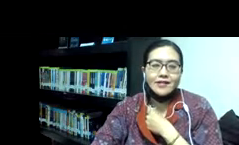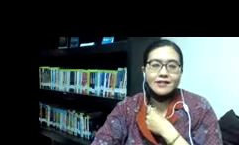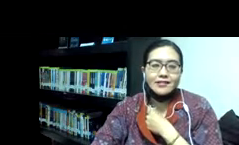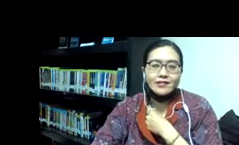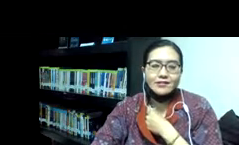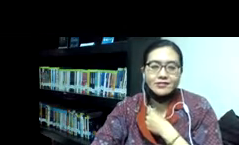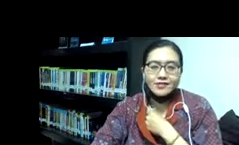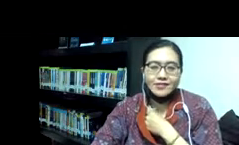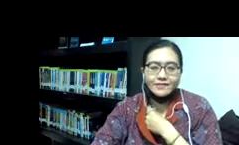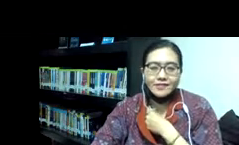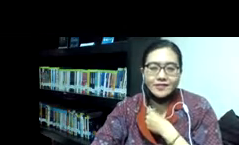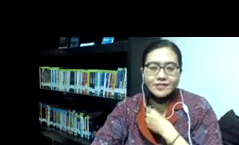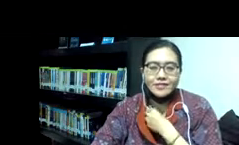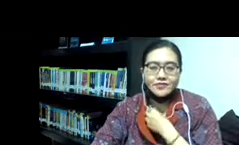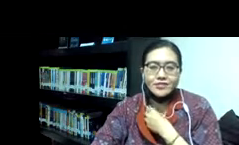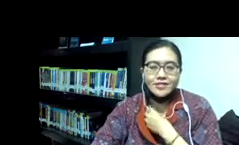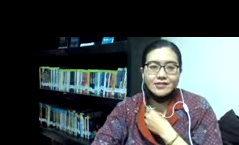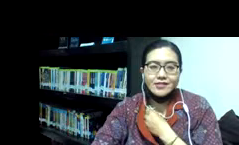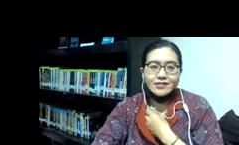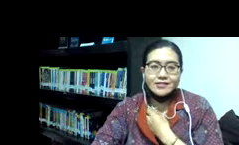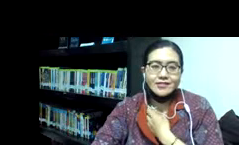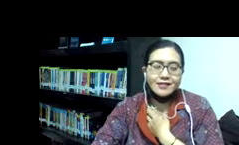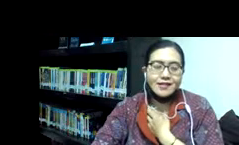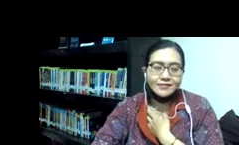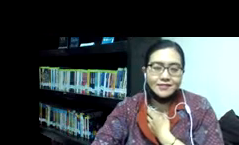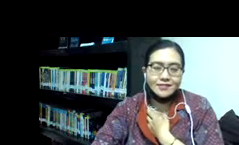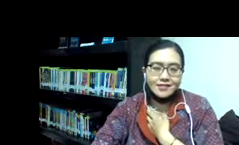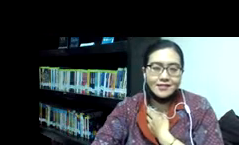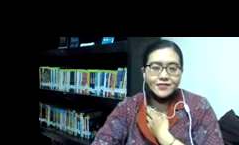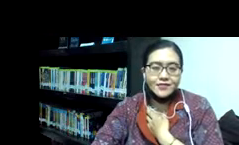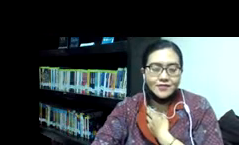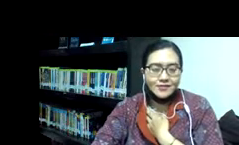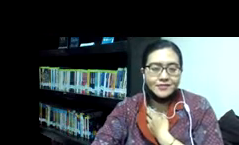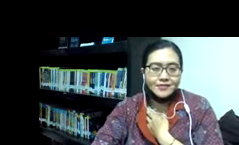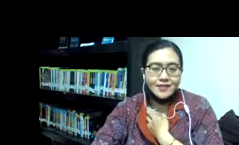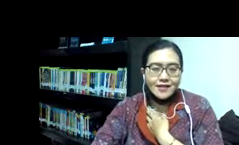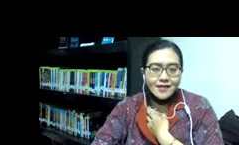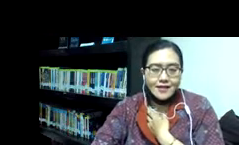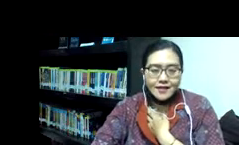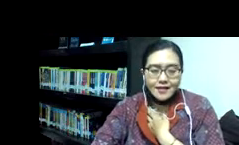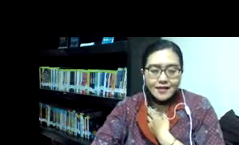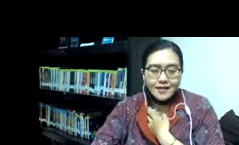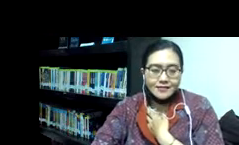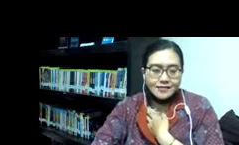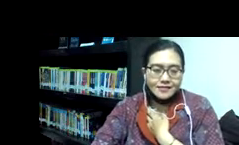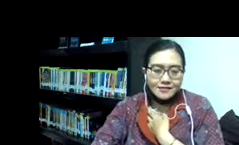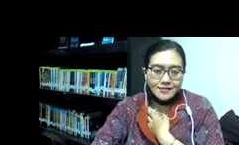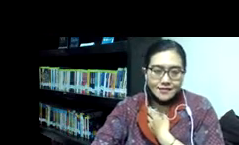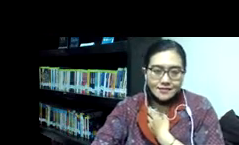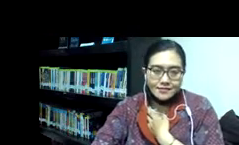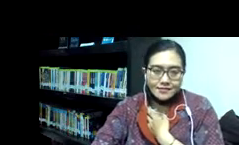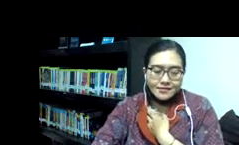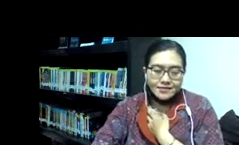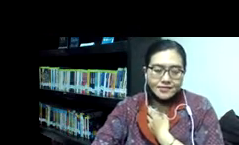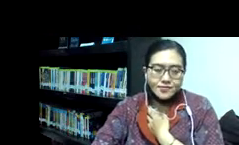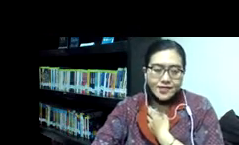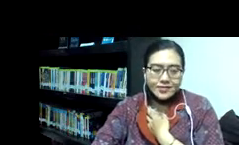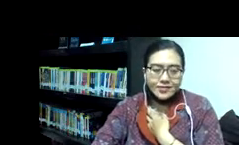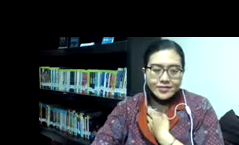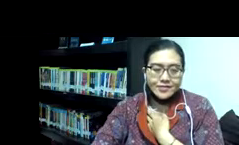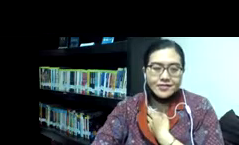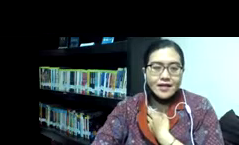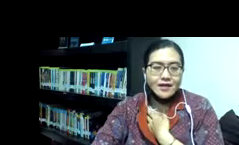express their agricultural activities using their sign language Kata Kolok. And the second